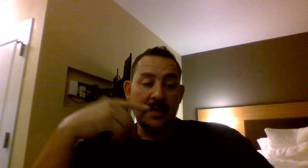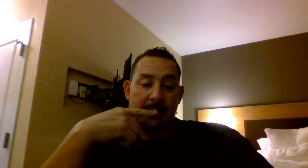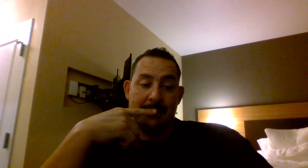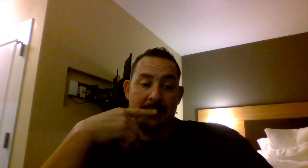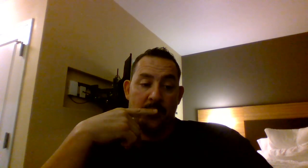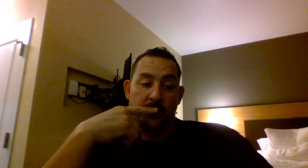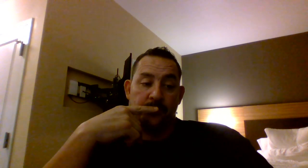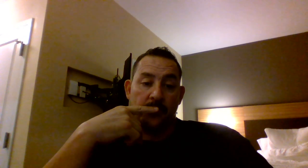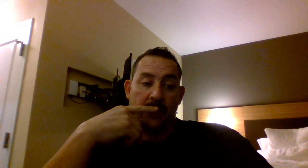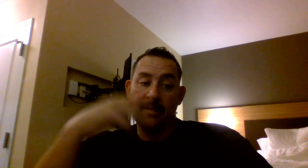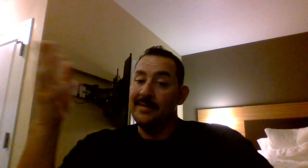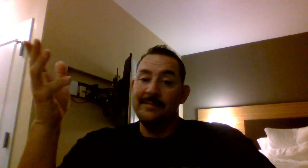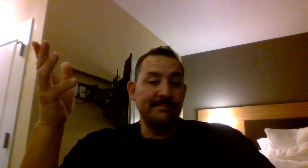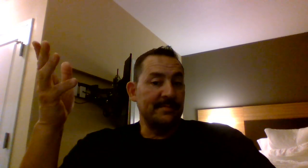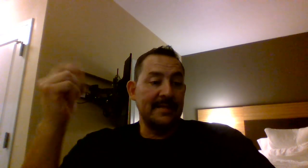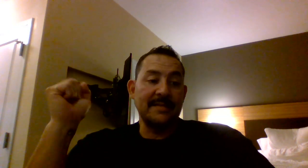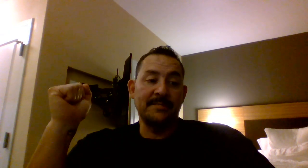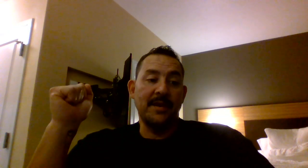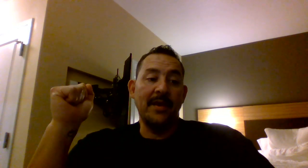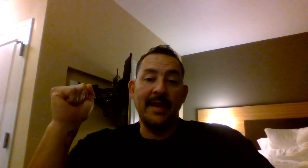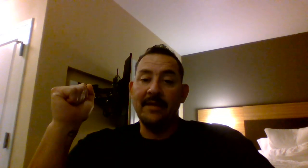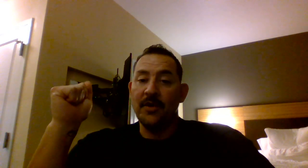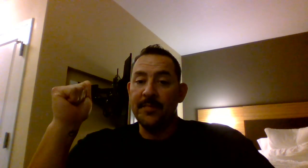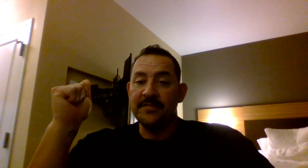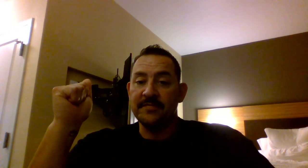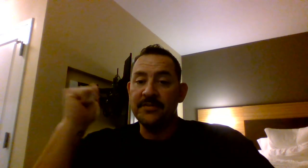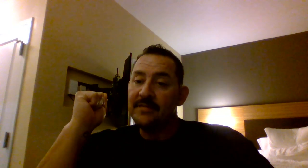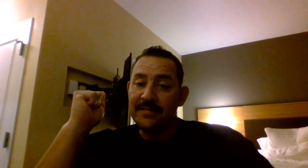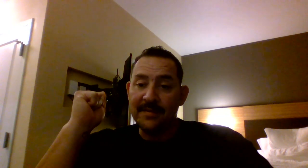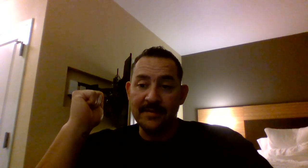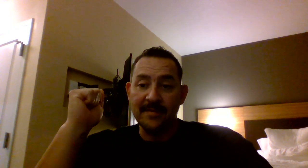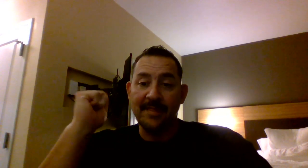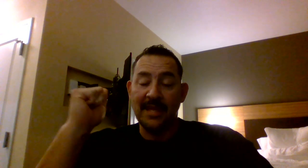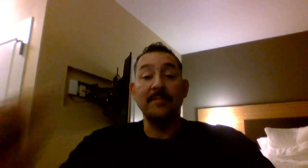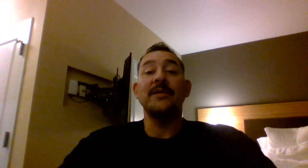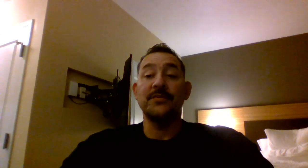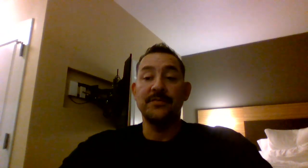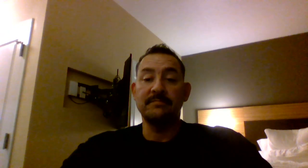But that's about all I have. I hope it's sufficient, and thank you very much.